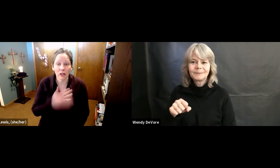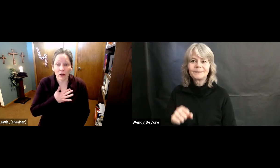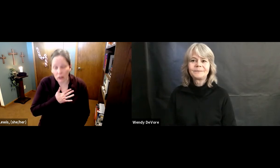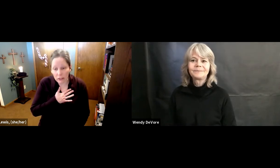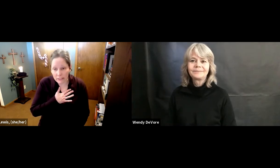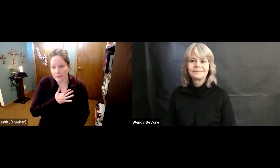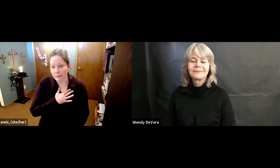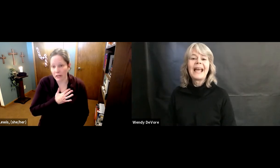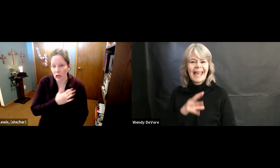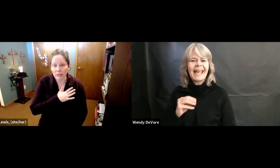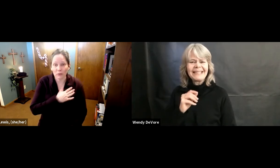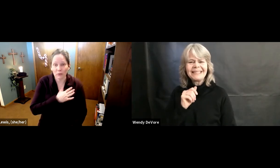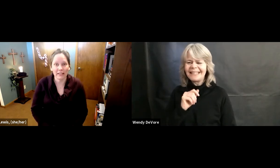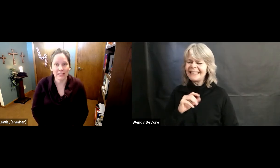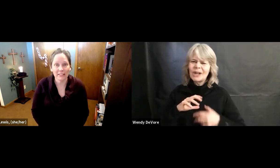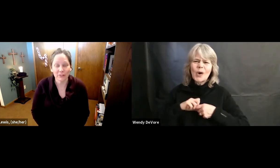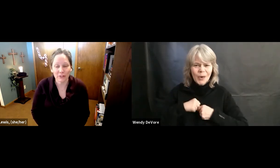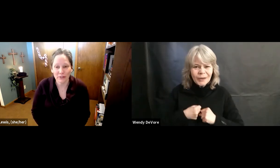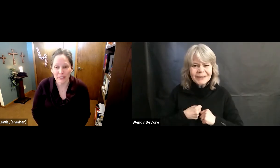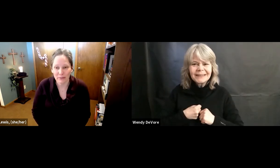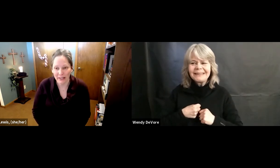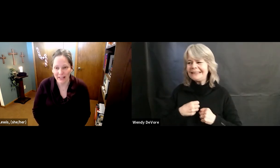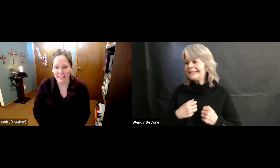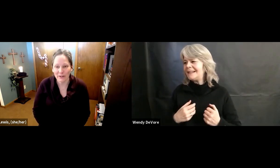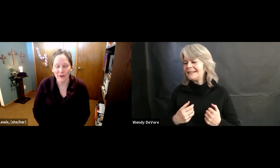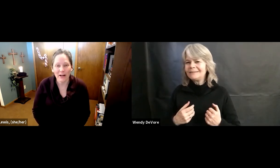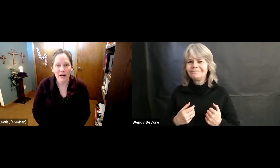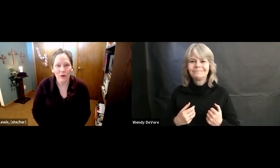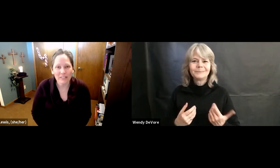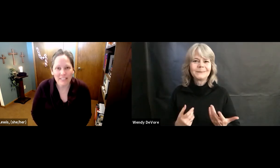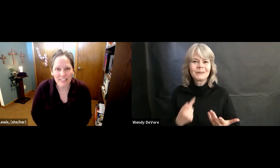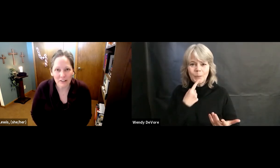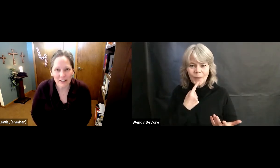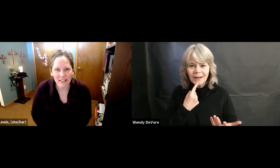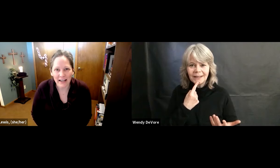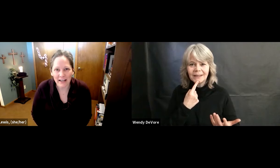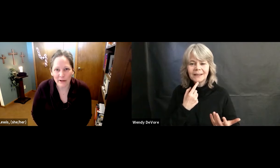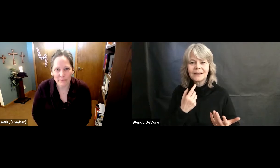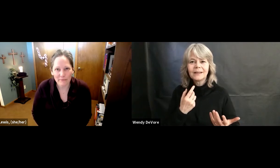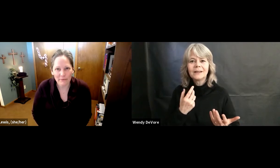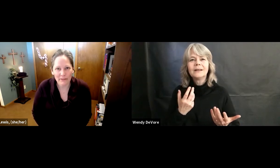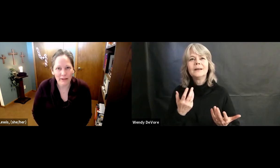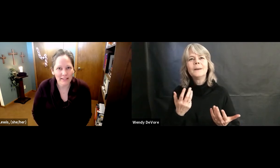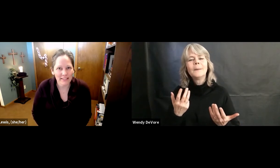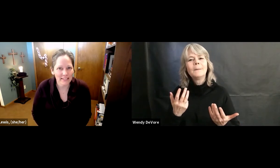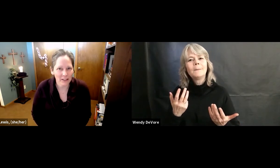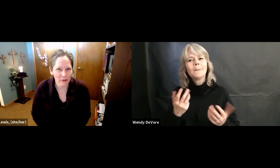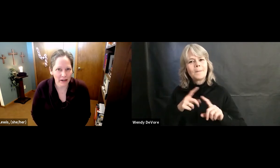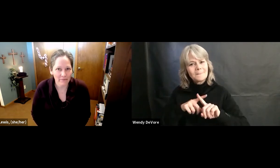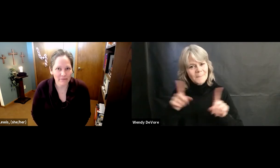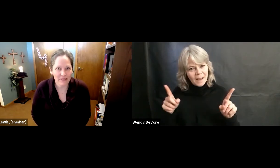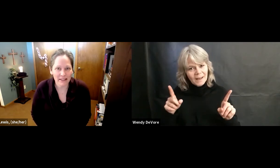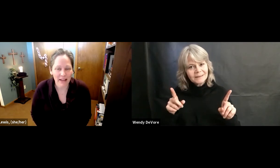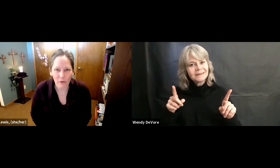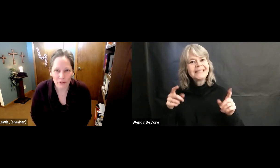It hurts. It hurts when things are so disappointing. And so what does it look like for us to